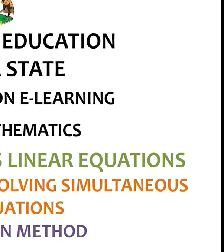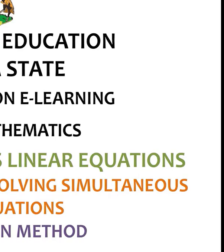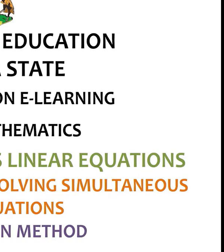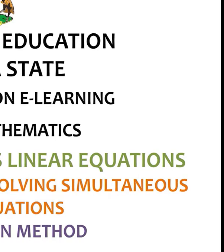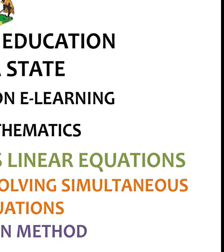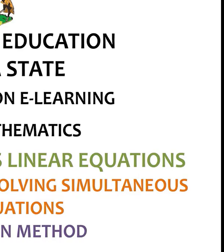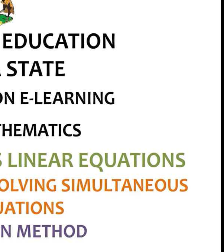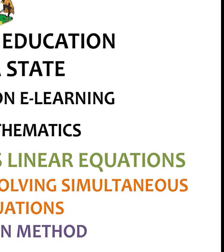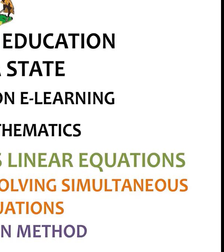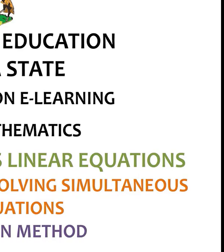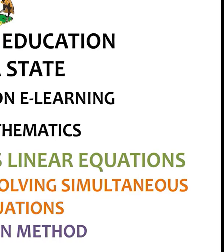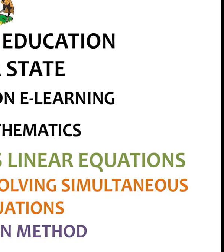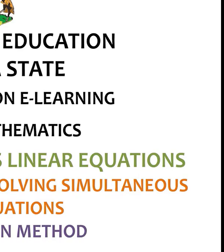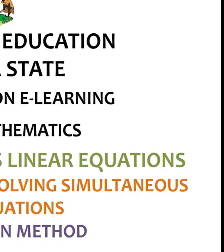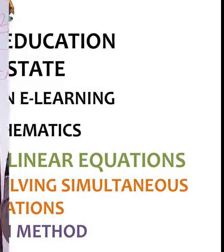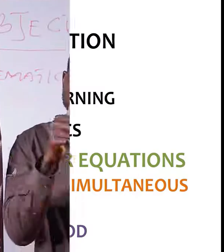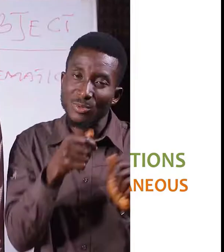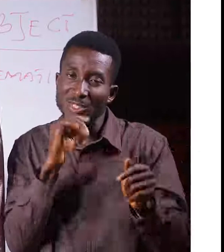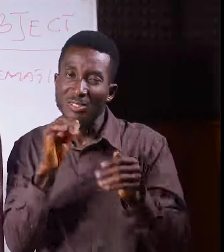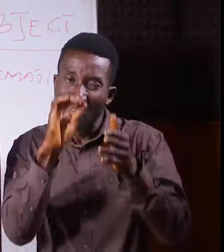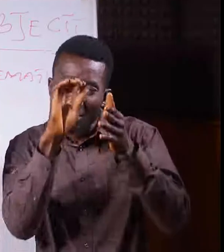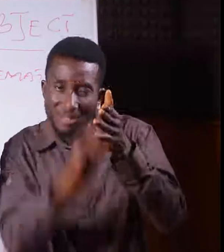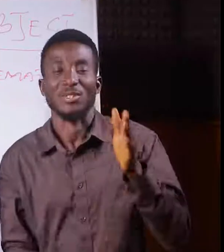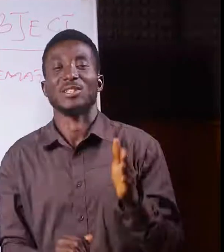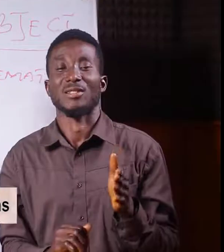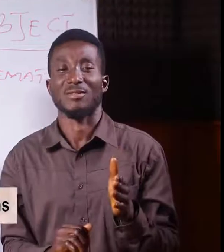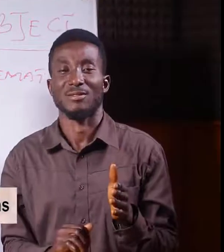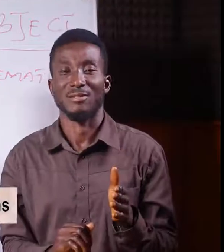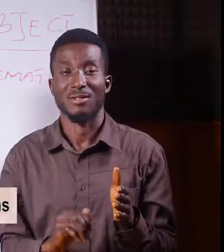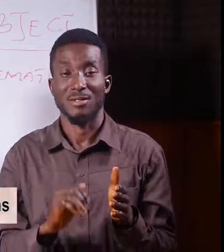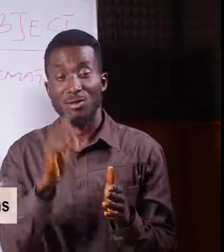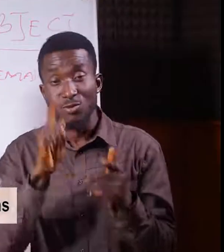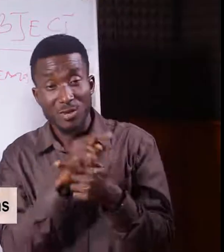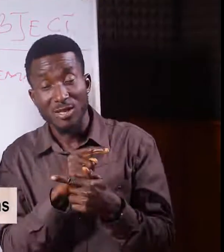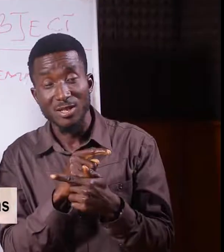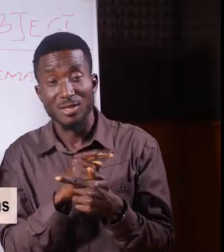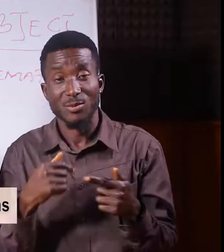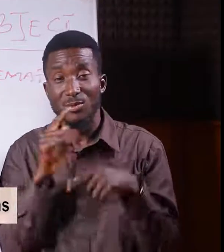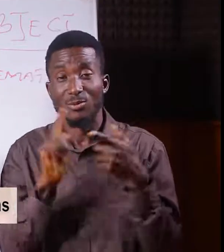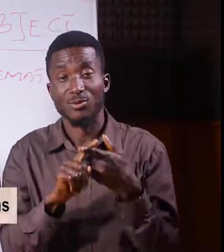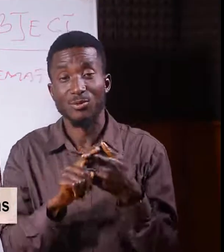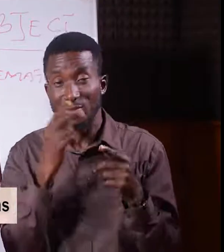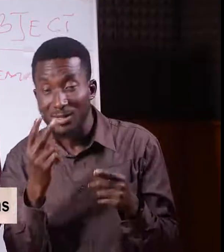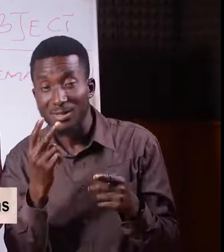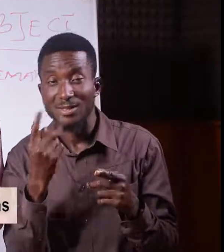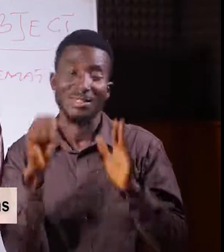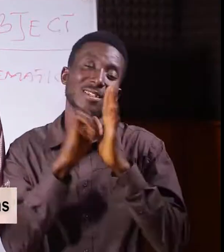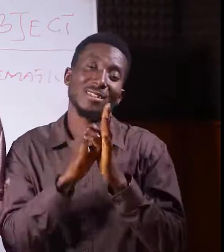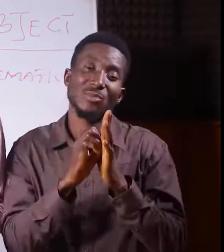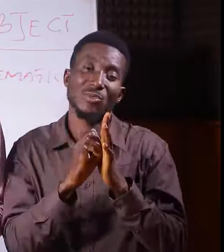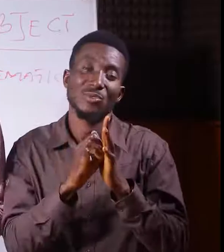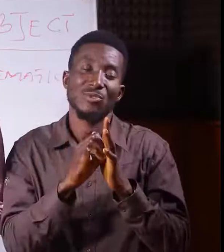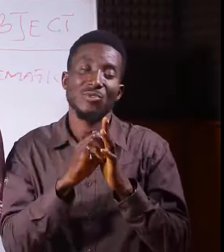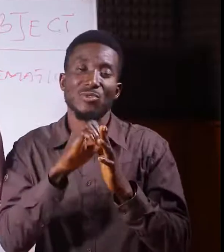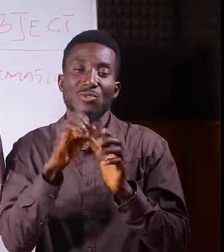the elimination method, which we have started earlier. Today, by the grace of God, we are going to see the example type